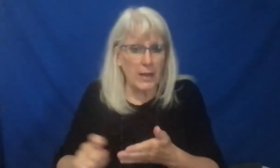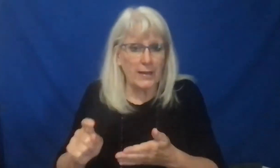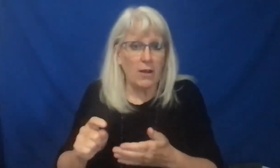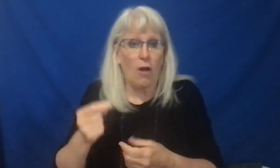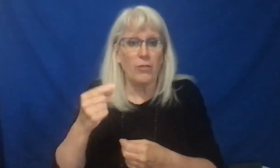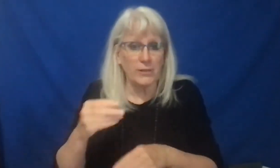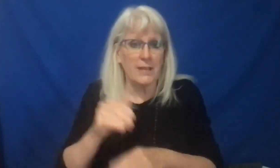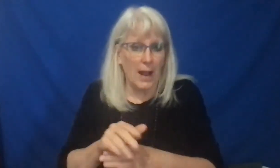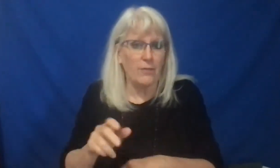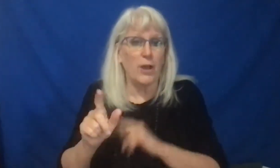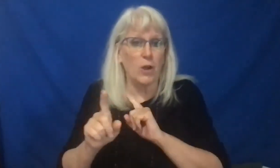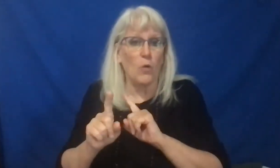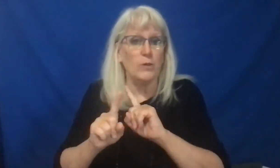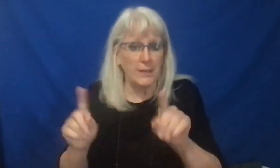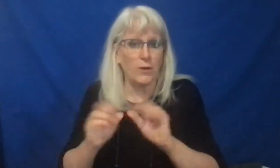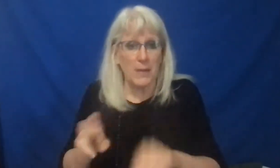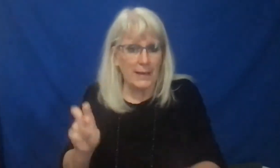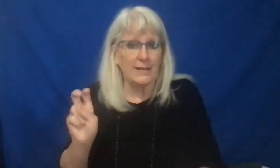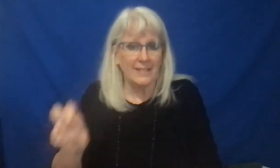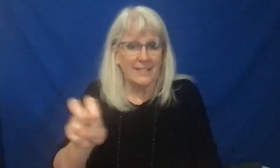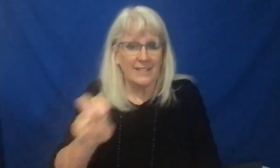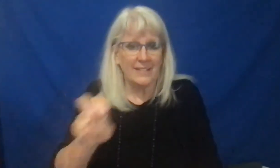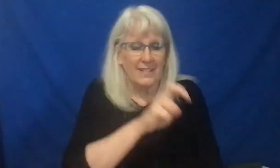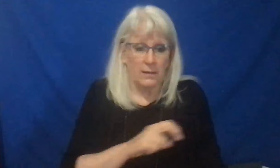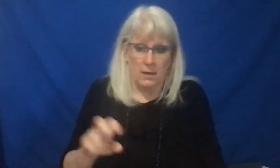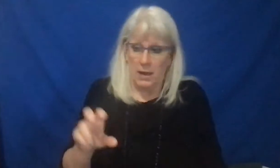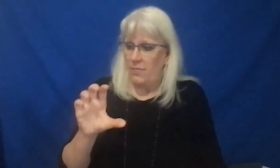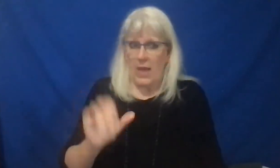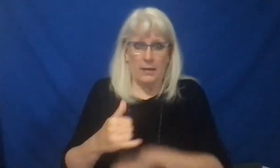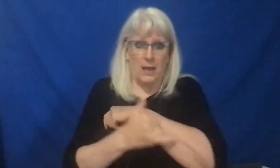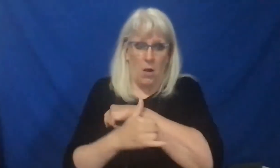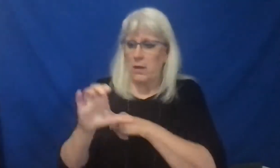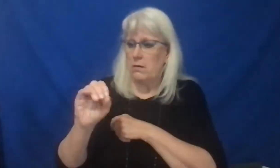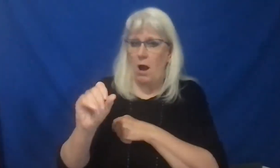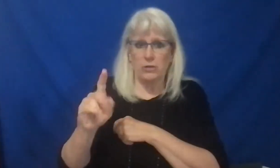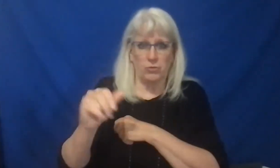Costa County. There was about 30 meetings in total that met after 5 o'clock on Thursdays.